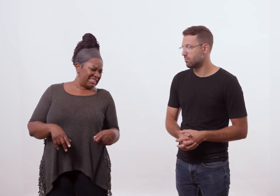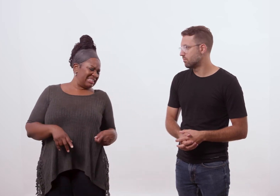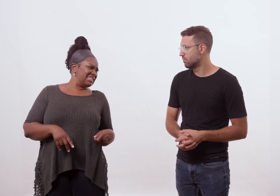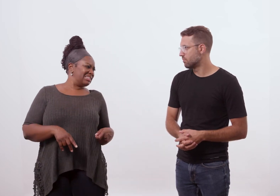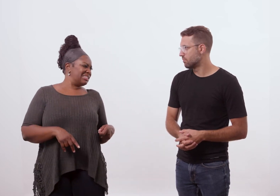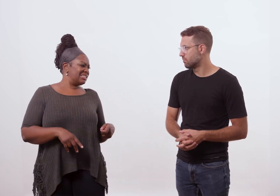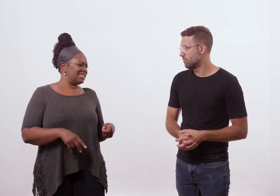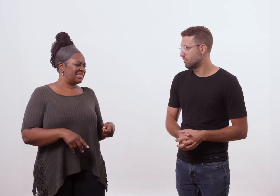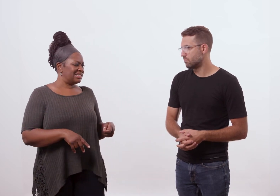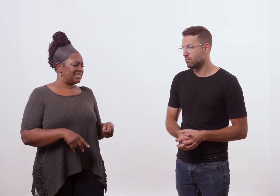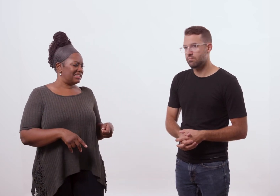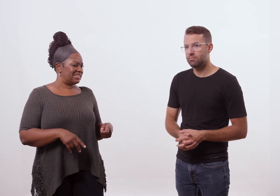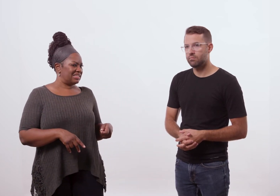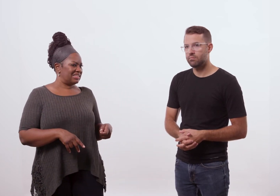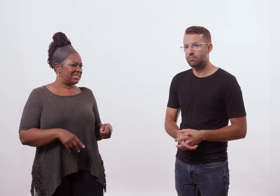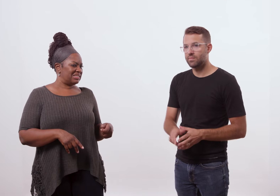back. Don't